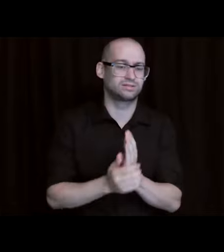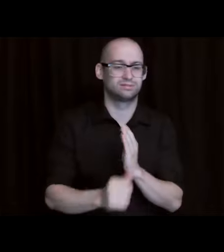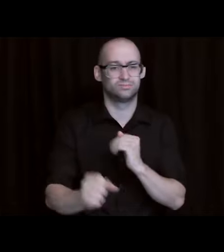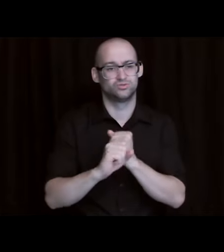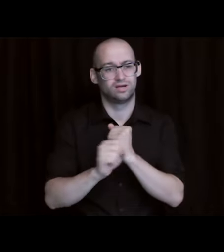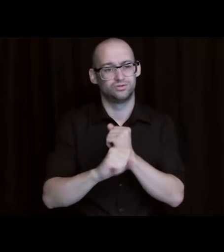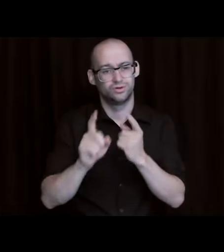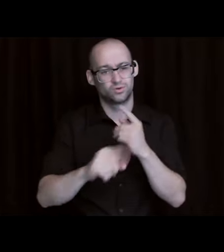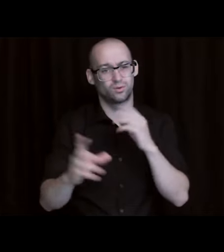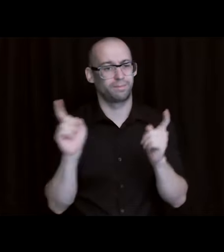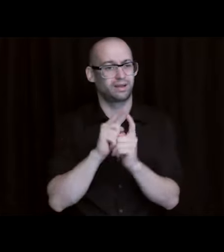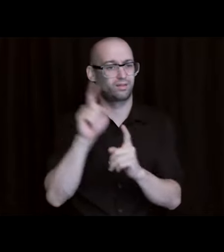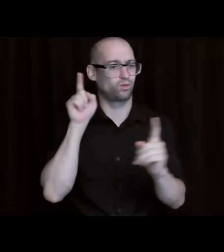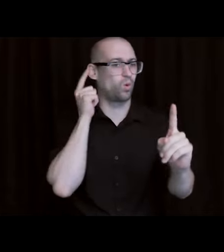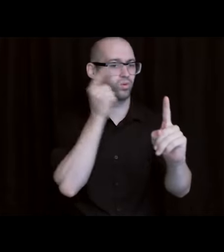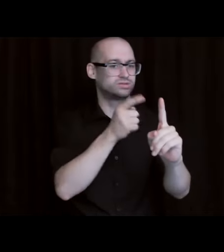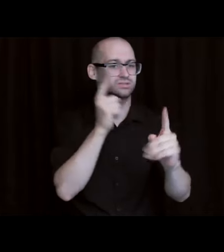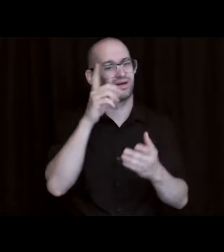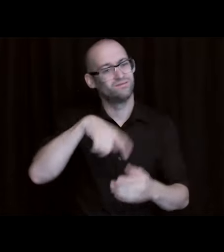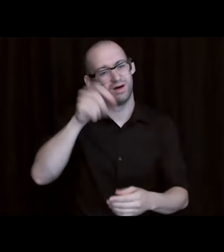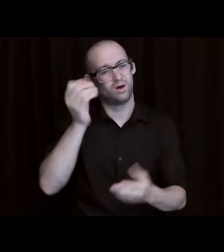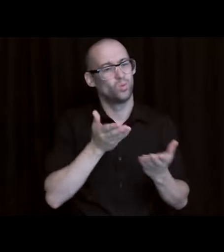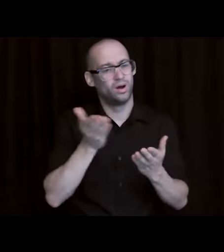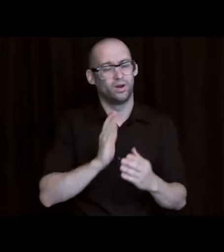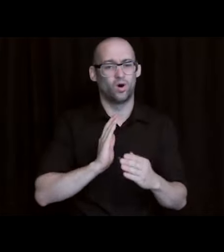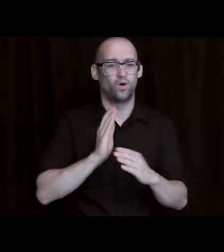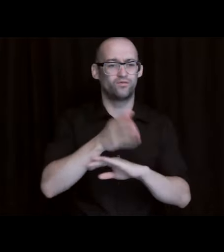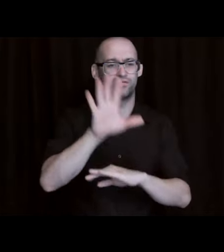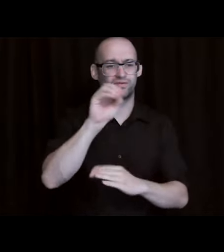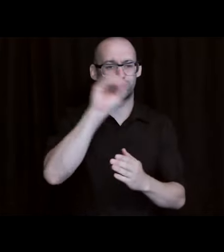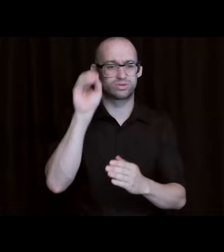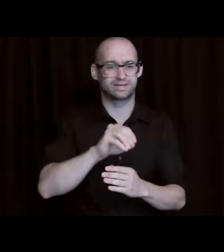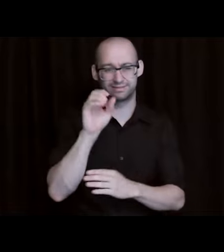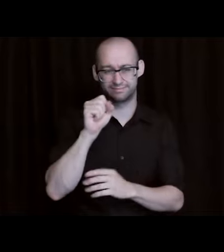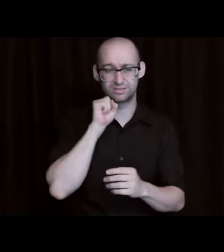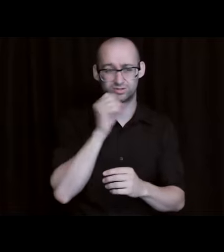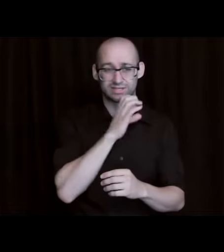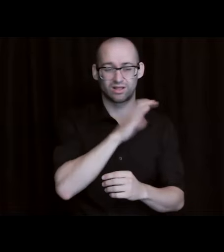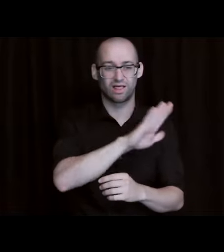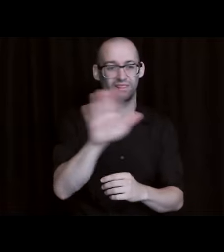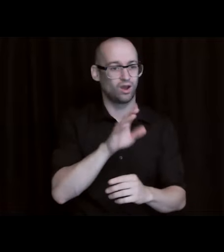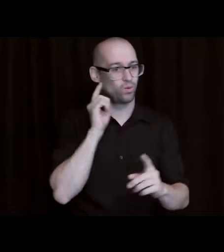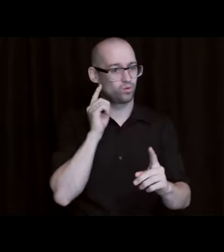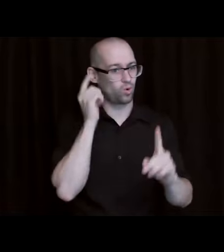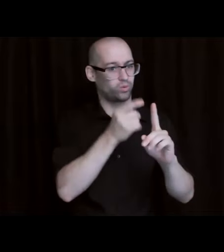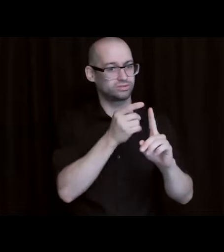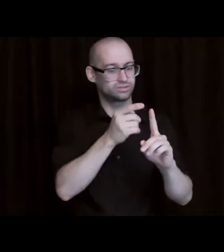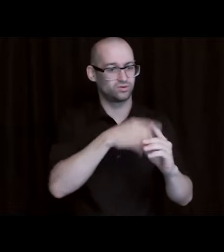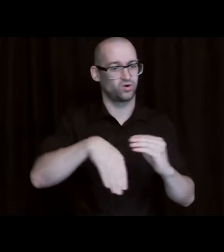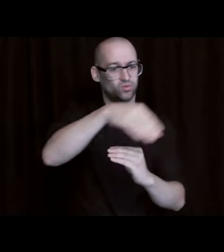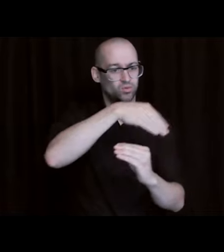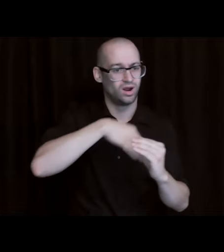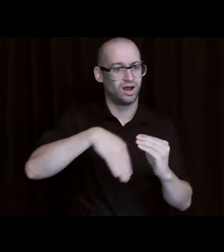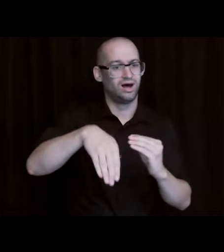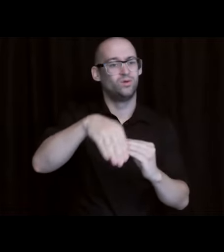What we found that was that over 50% of seniors, their goals revolved around digital literacy. So they wanted to learn how to